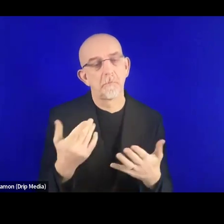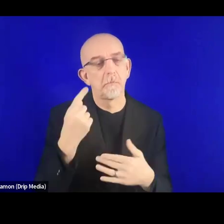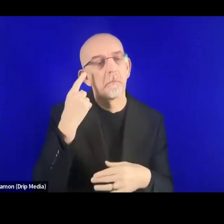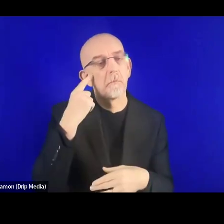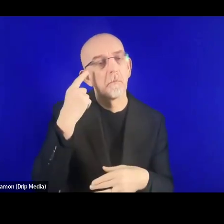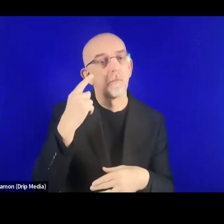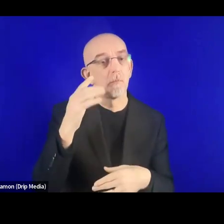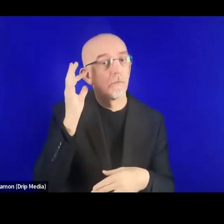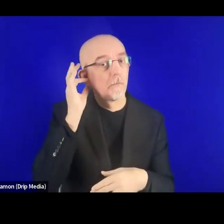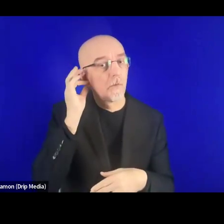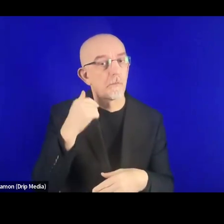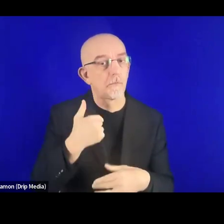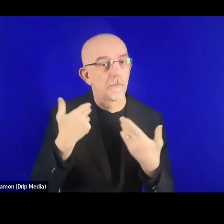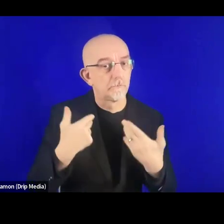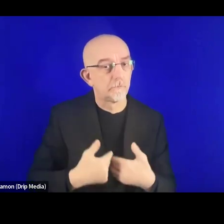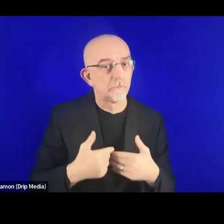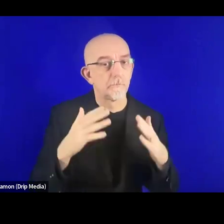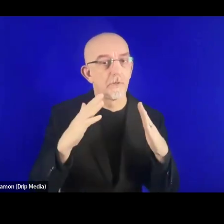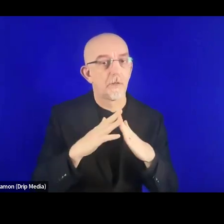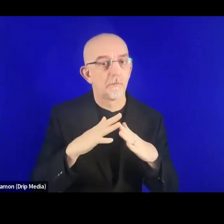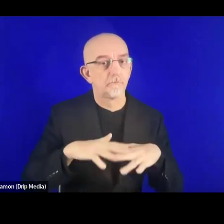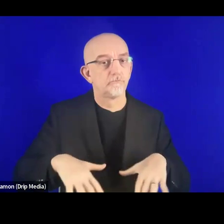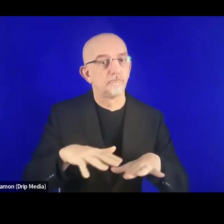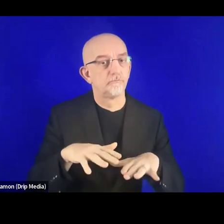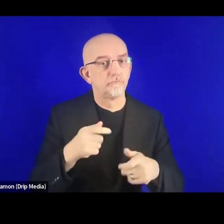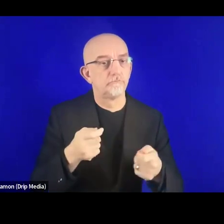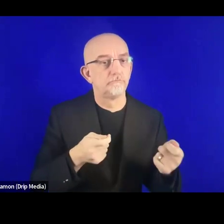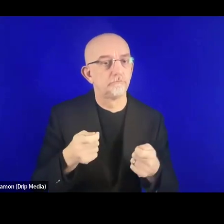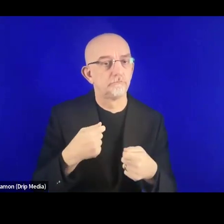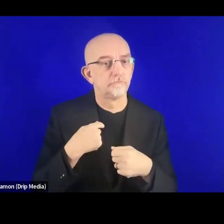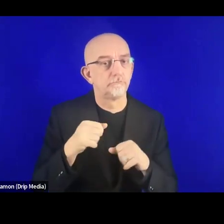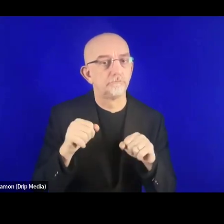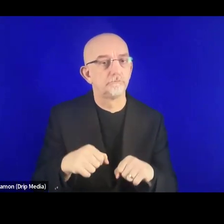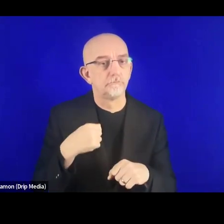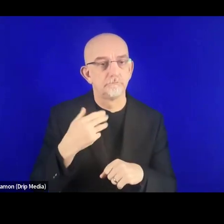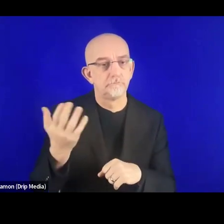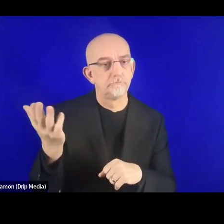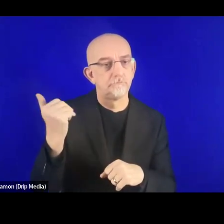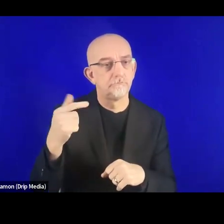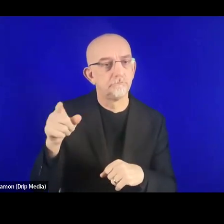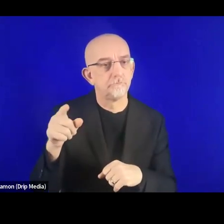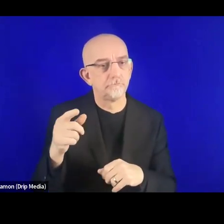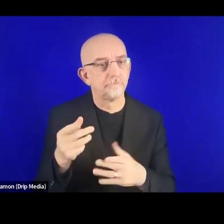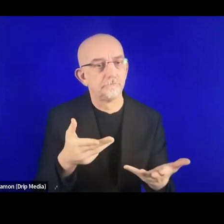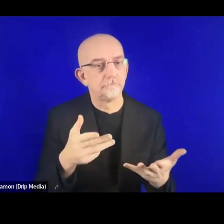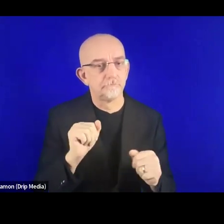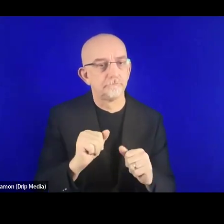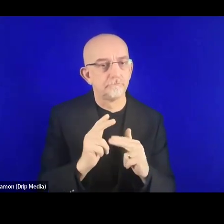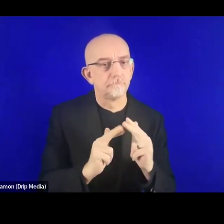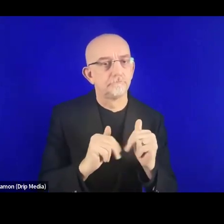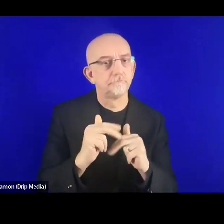list of works that MG Narega is able to do. So of course, starting out in 2006, today Narega almost has